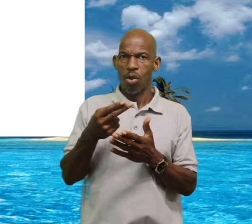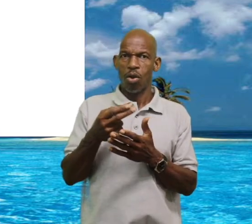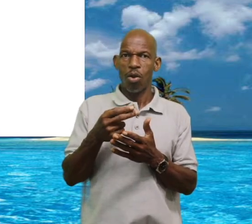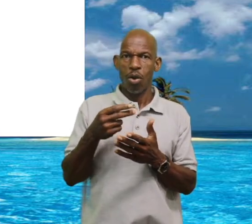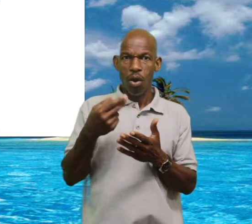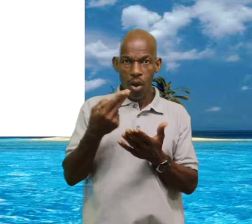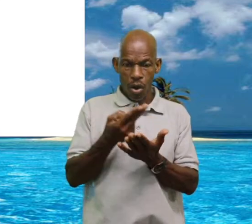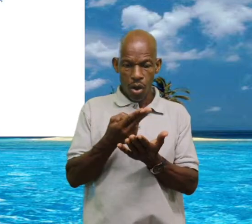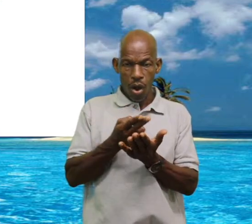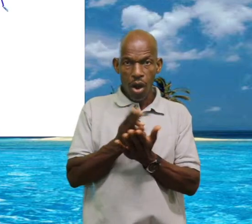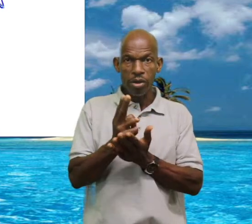here.